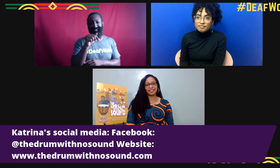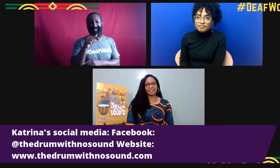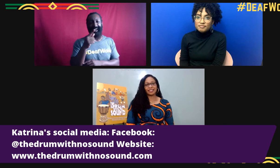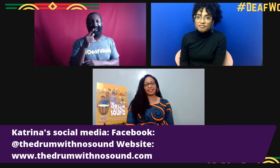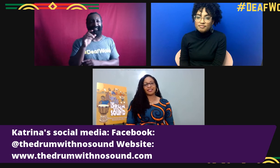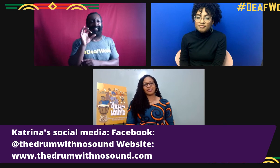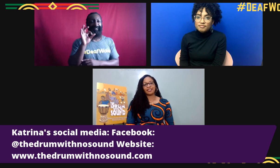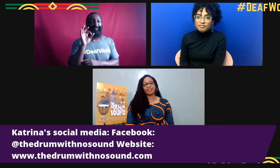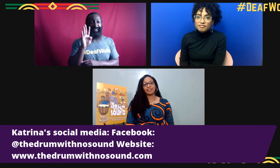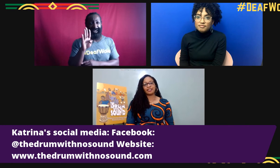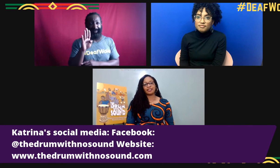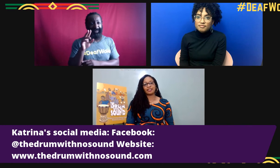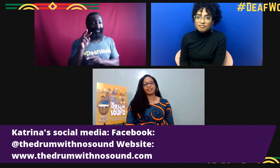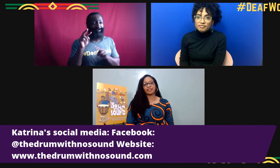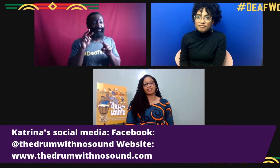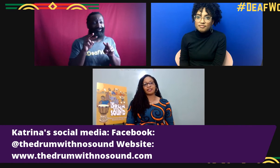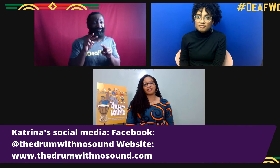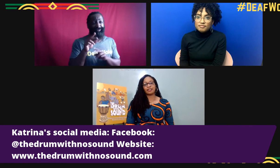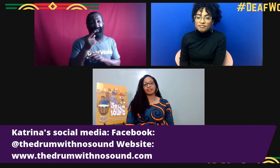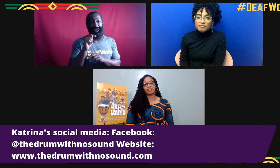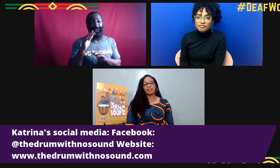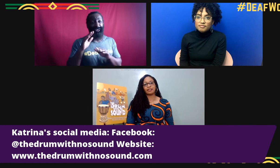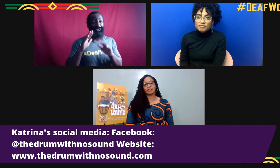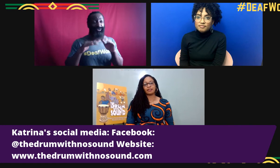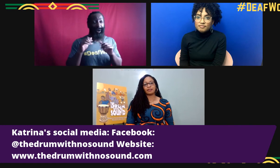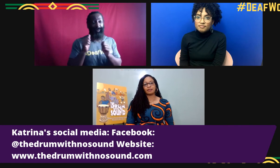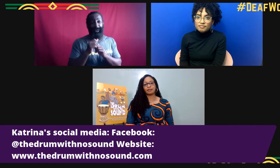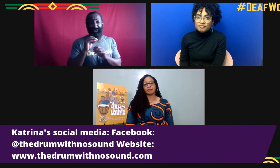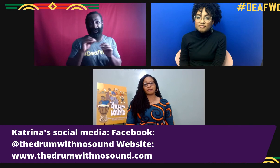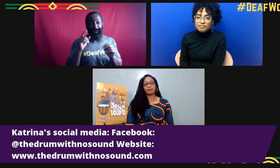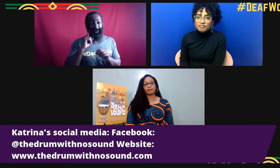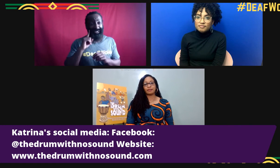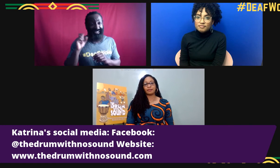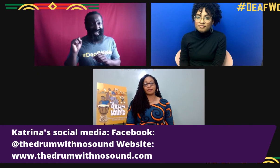media. It's here on the link. You go to her Facebook